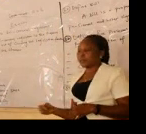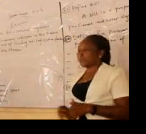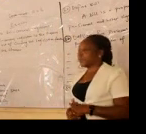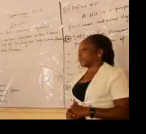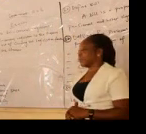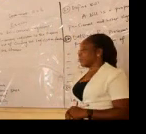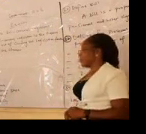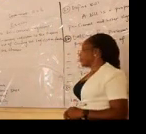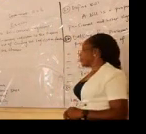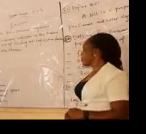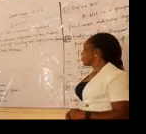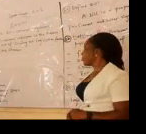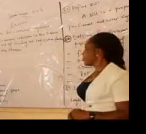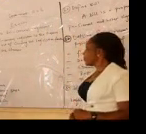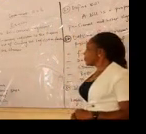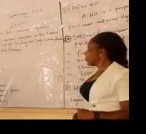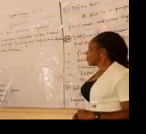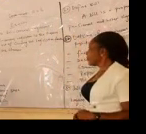so forth.